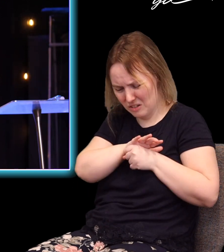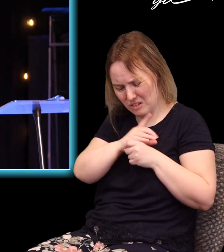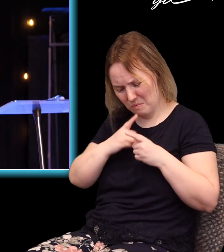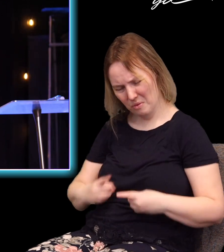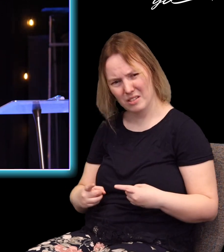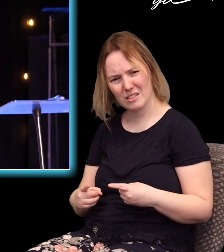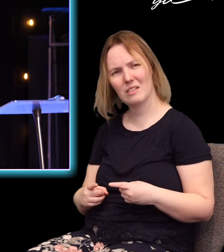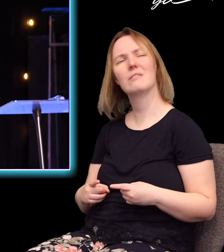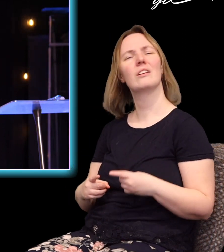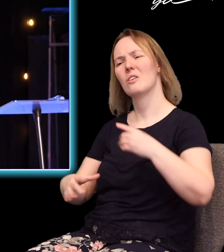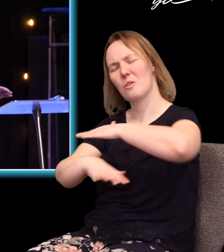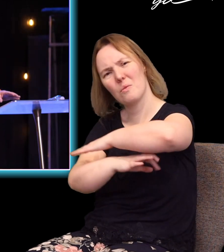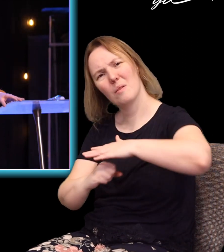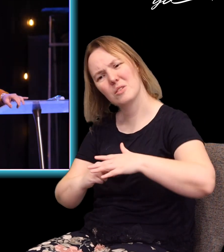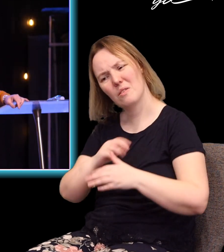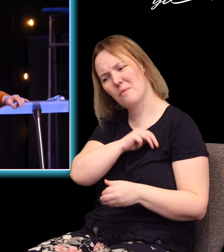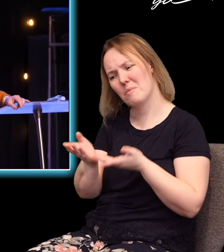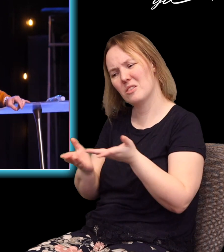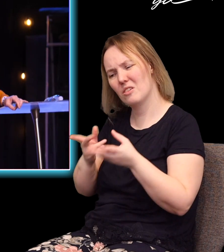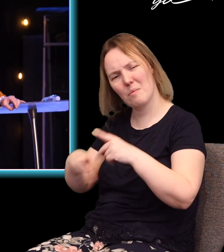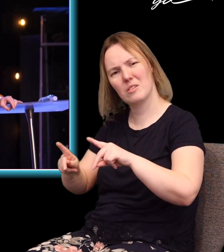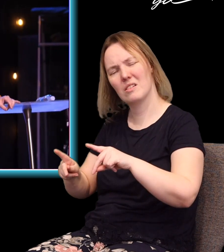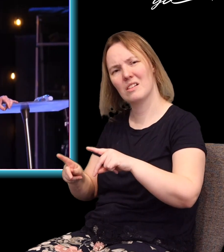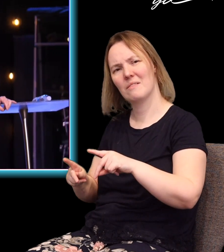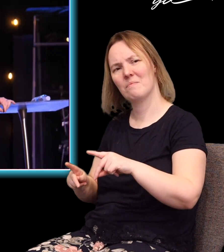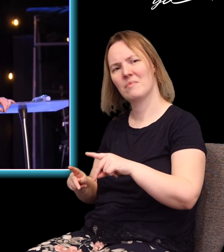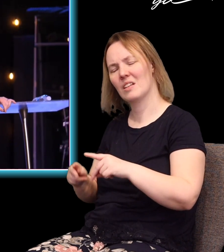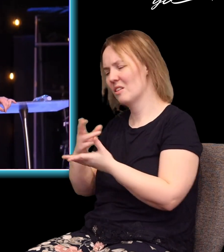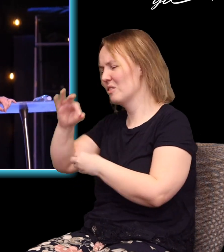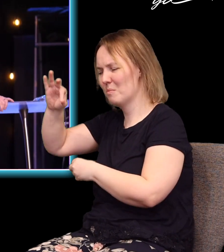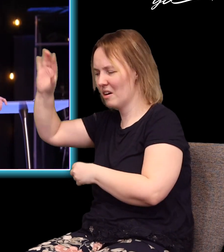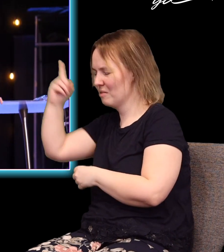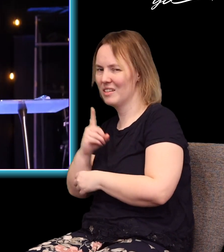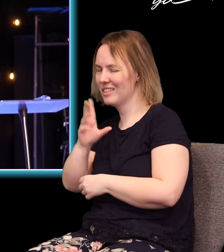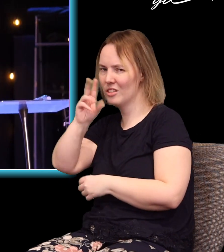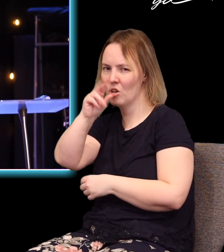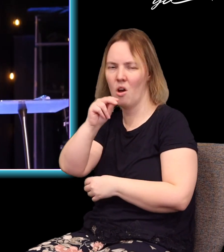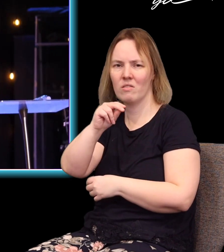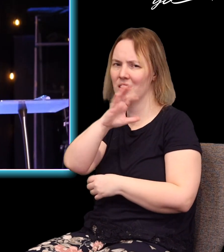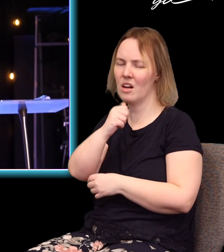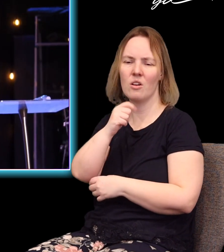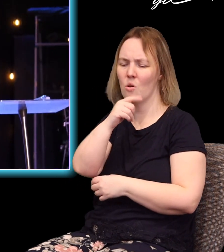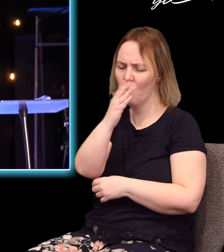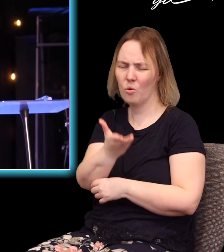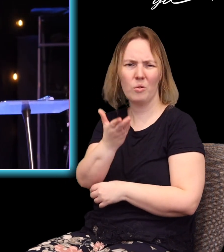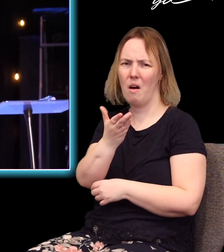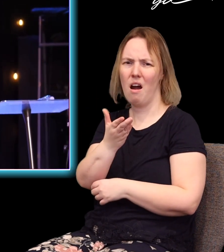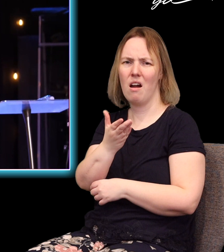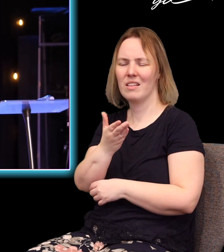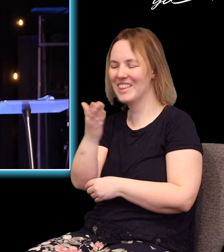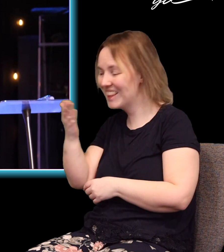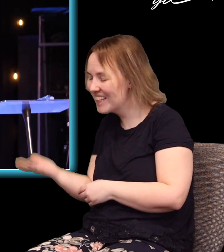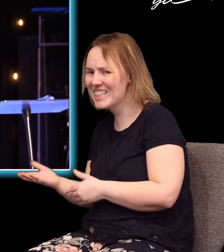rob you of ministry, whatever the case may be, and the Holy Spirit comes along and says, that's not who you are. This is who you are. This